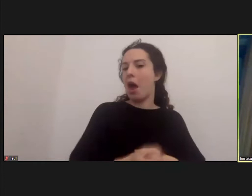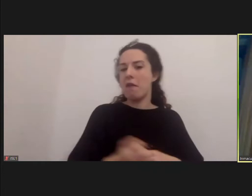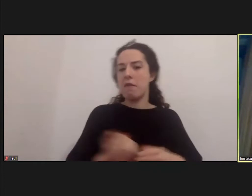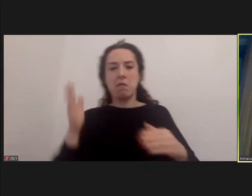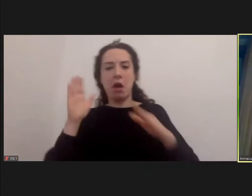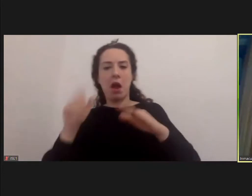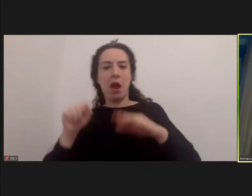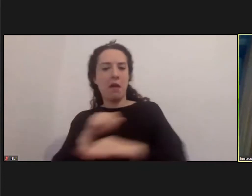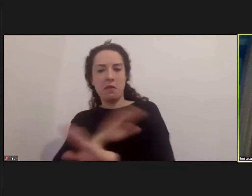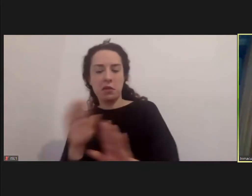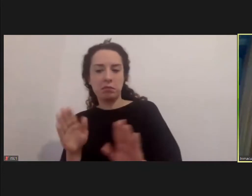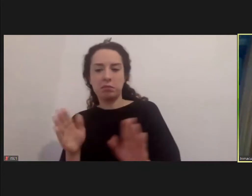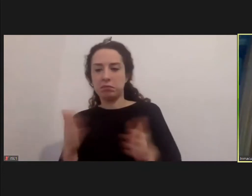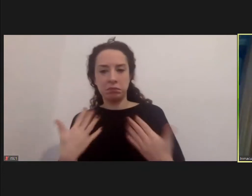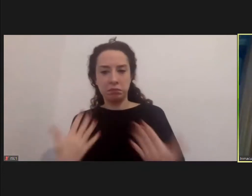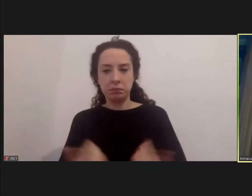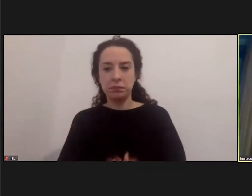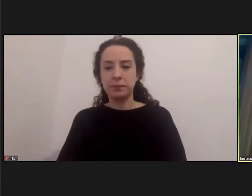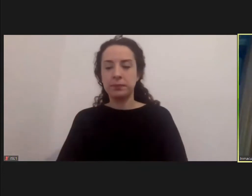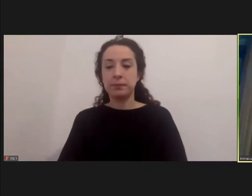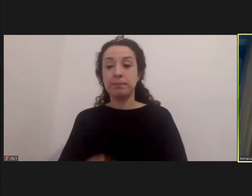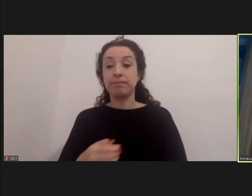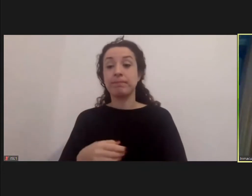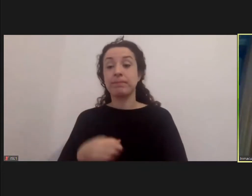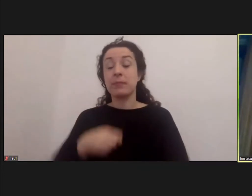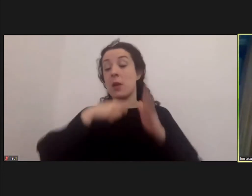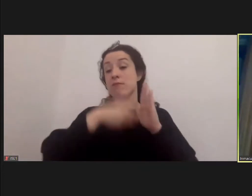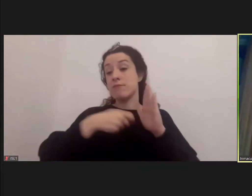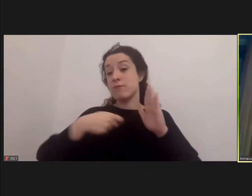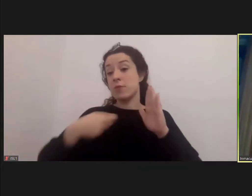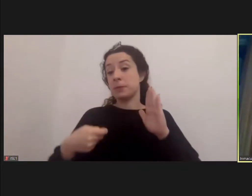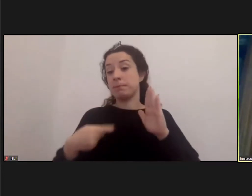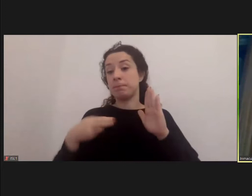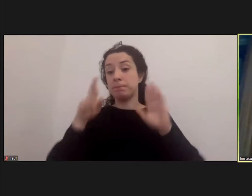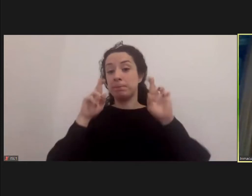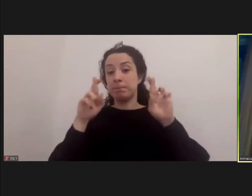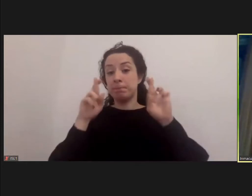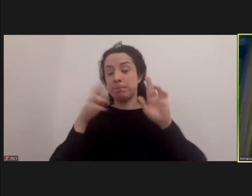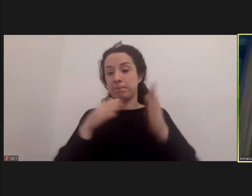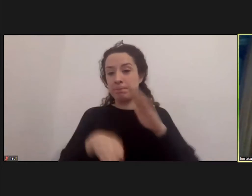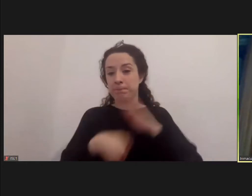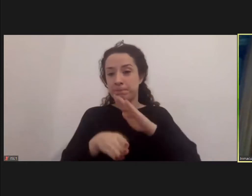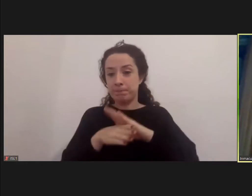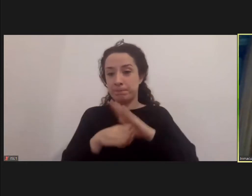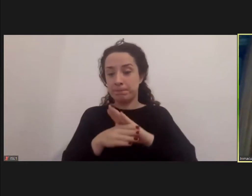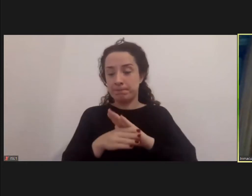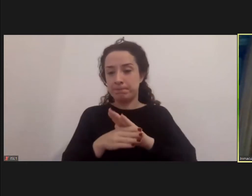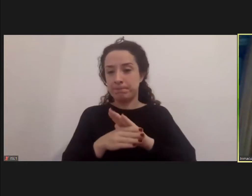now going to this project, we have a lot of expectations because this project